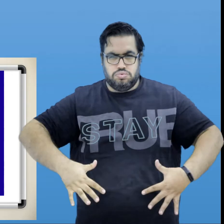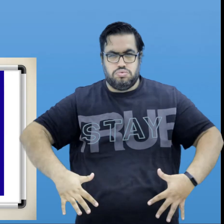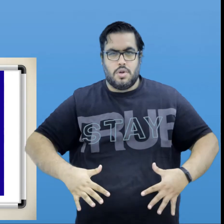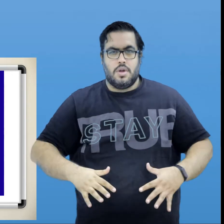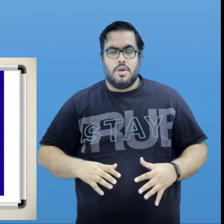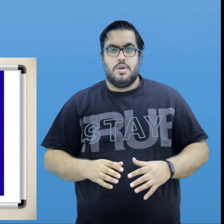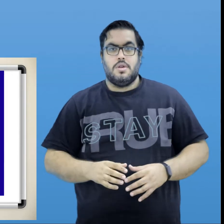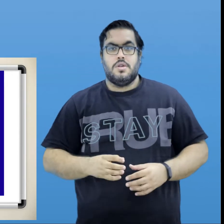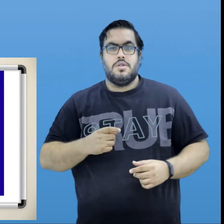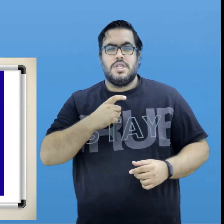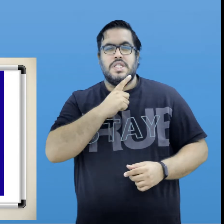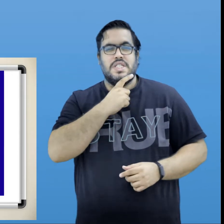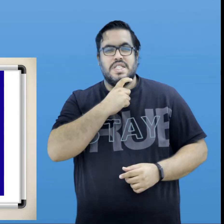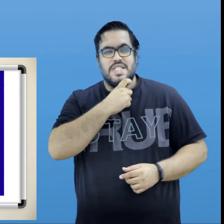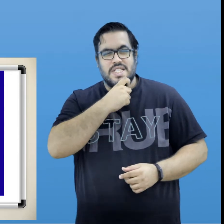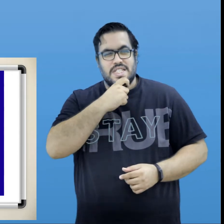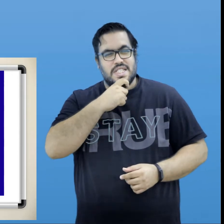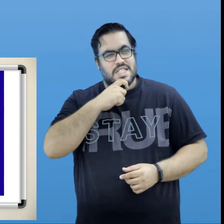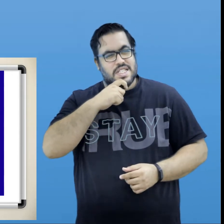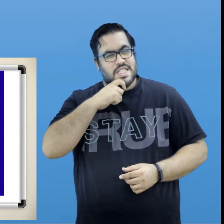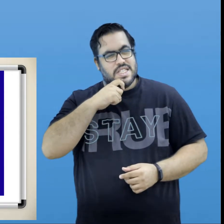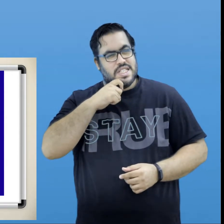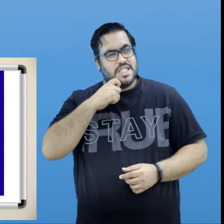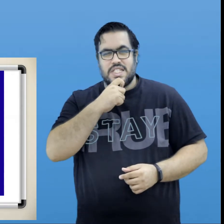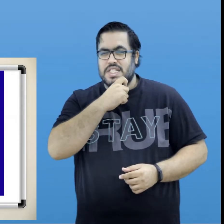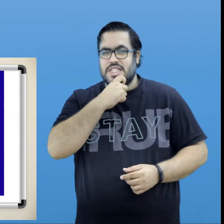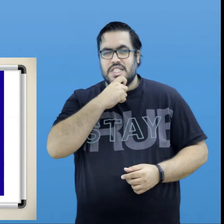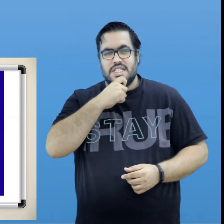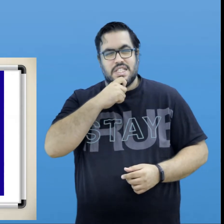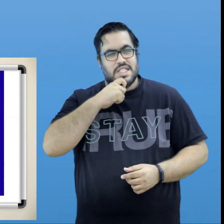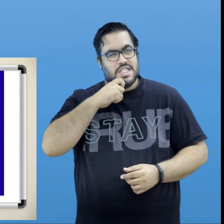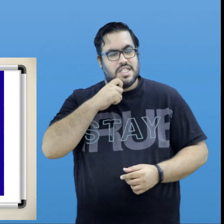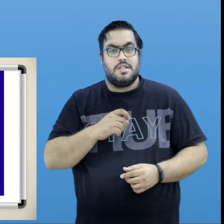race, Khalid collapsed from dehydration.